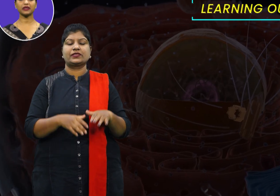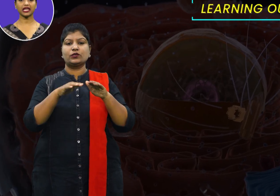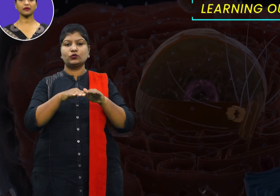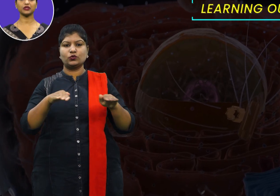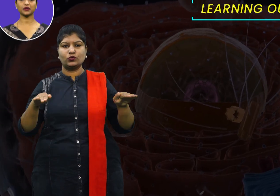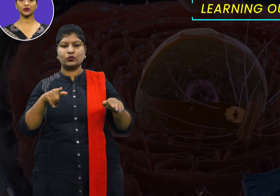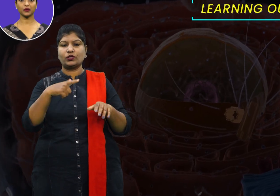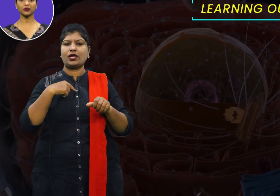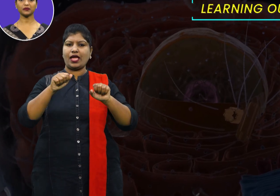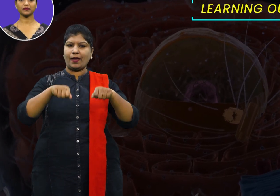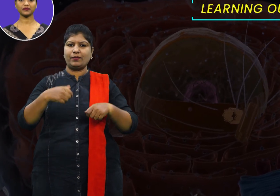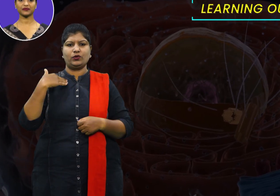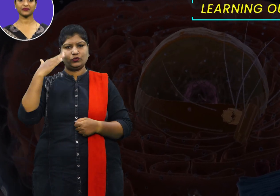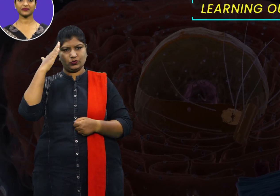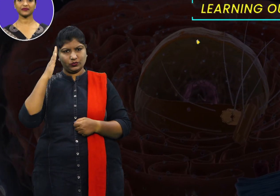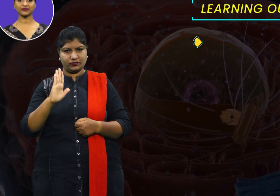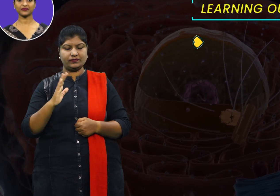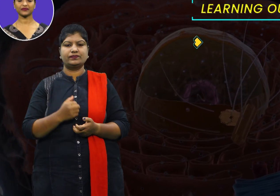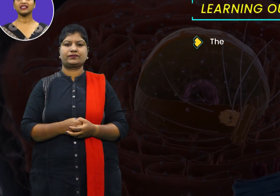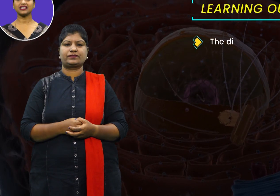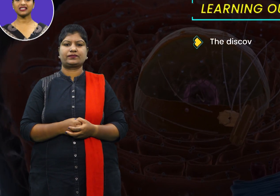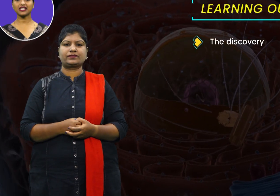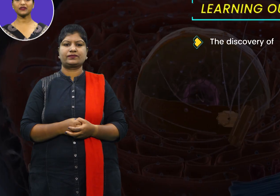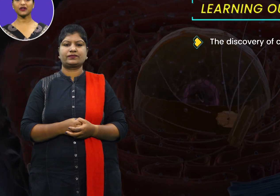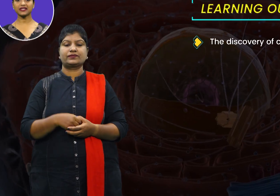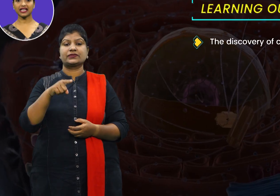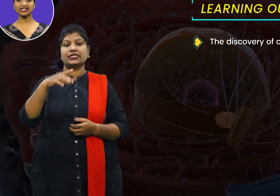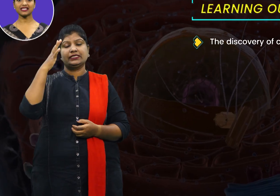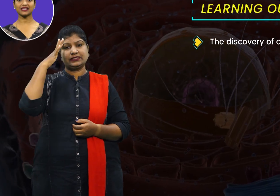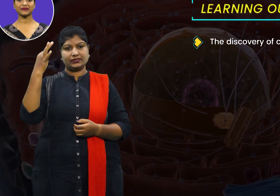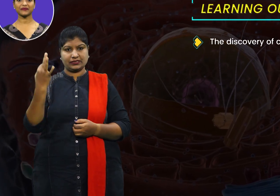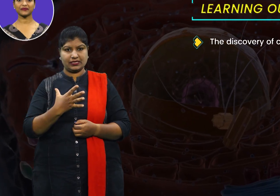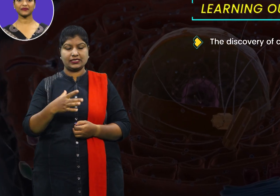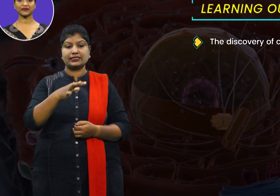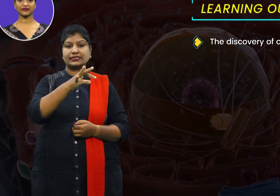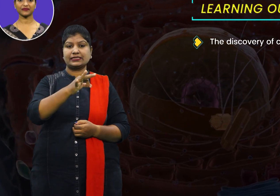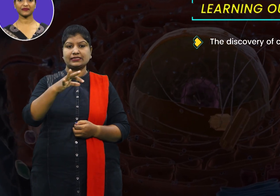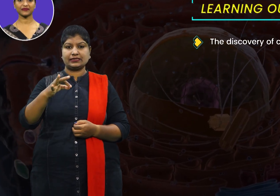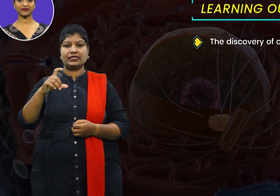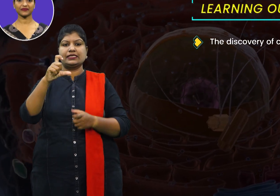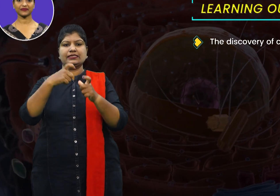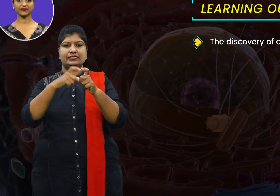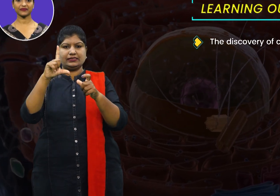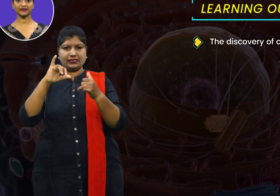students will be able to know the discovery of cells,